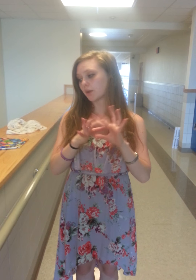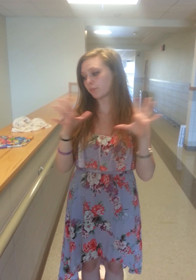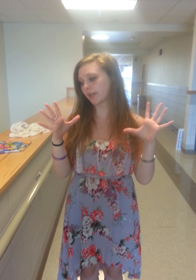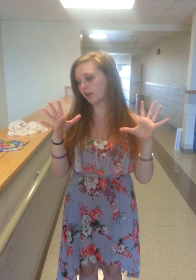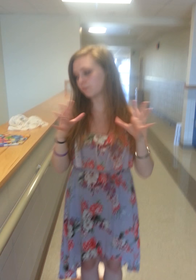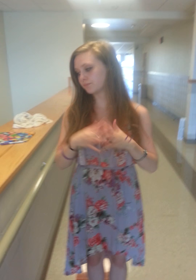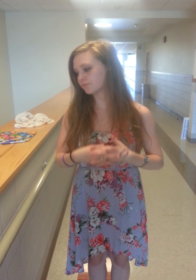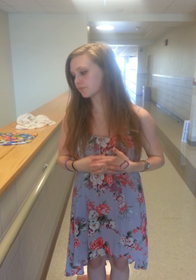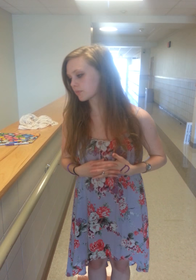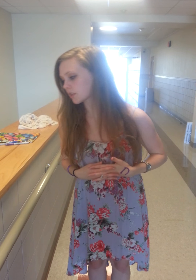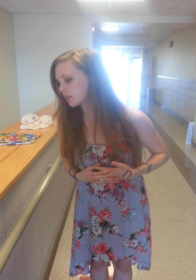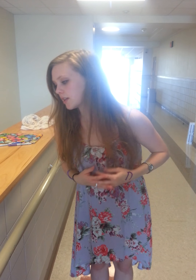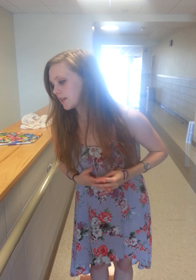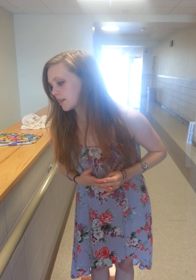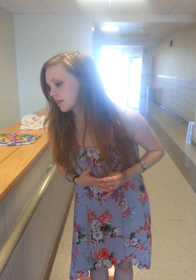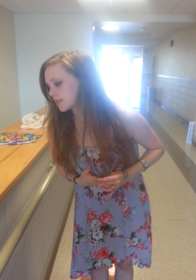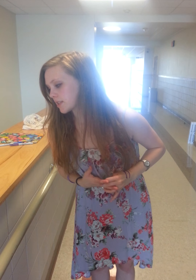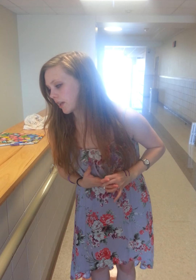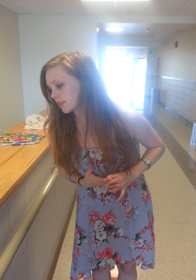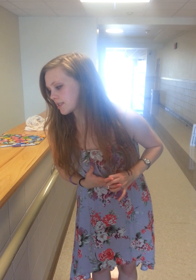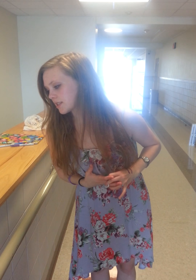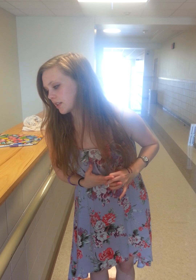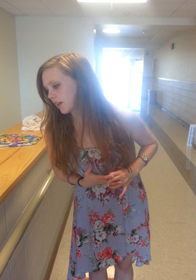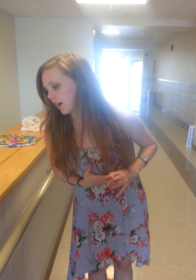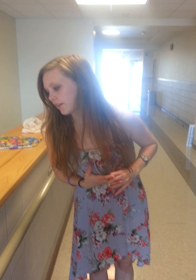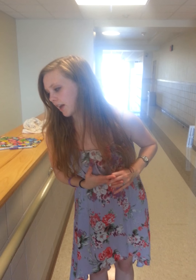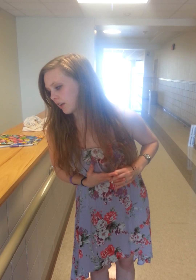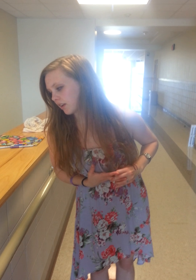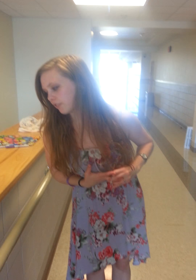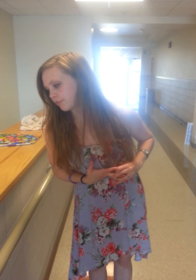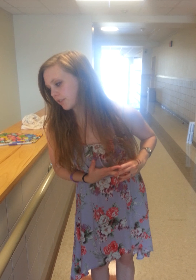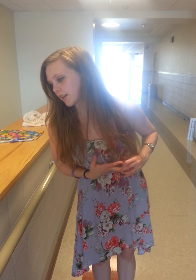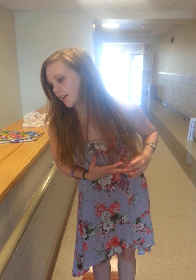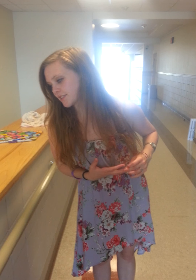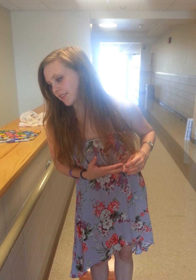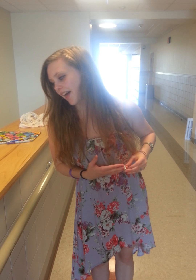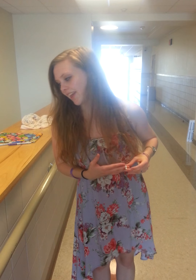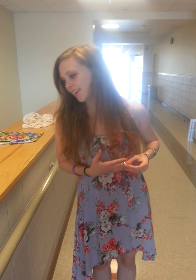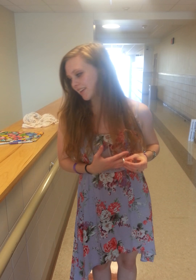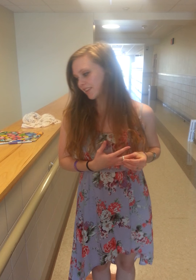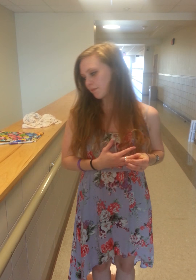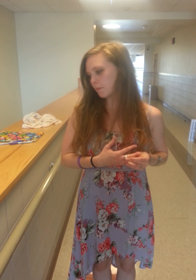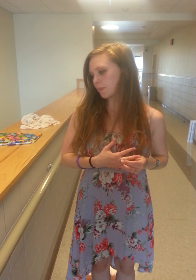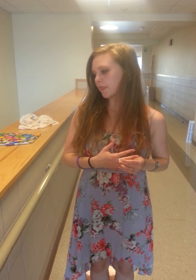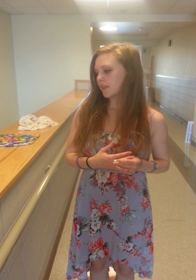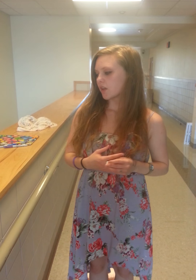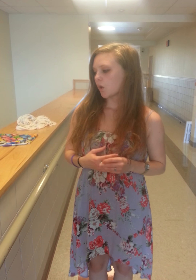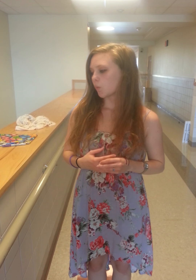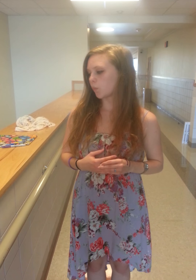Break up. Saying, this is it, I've had enough, because like,